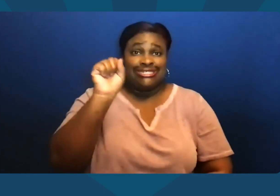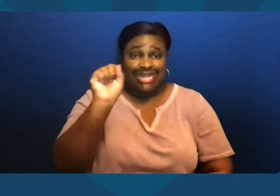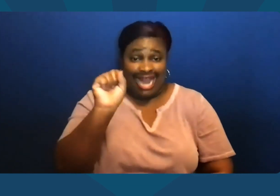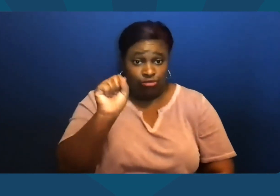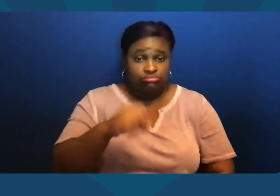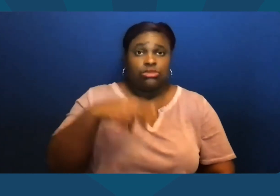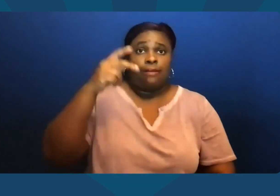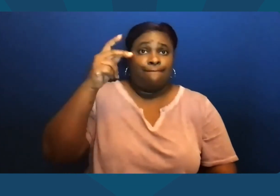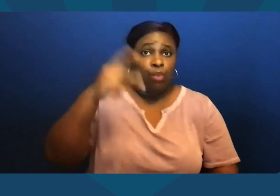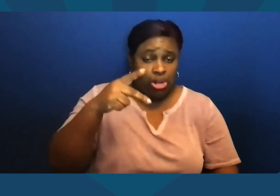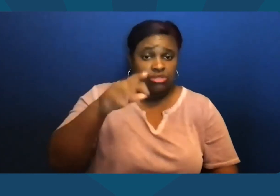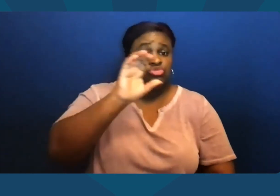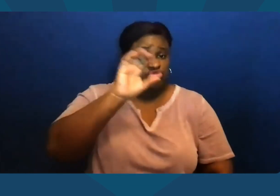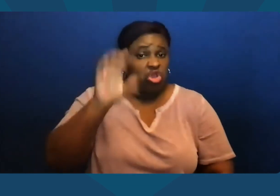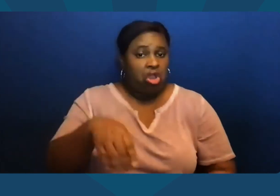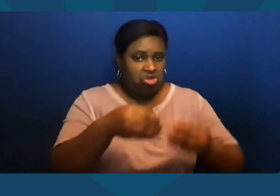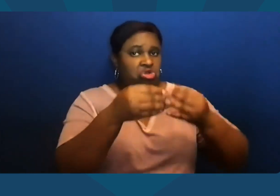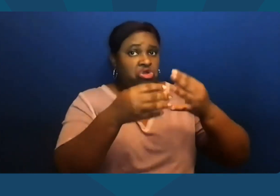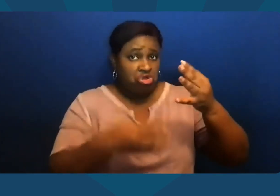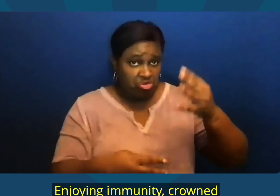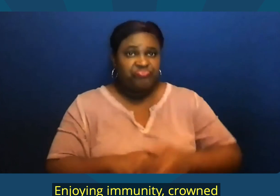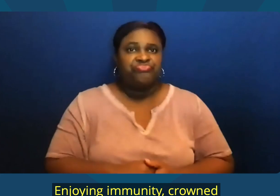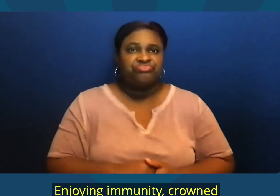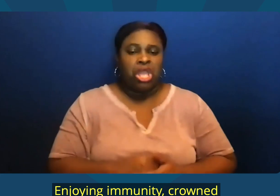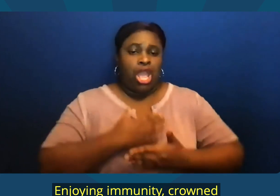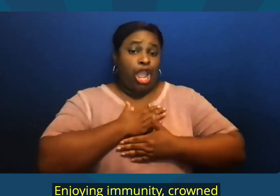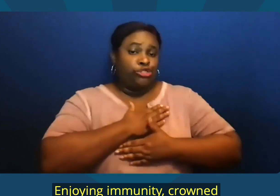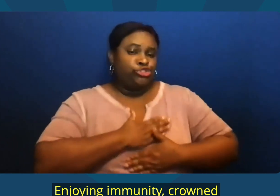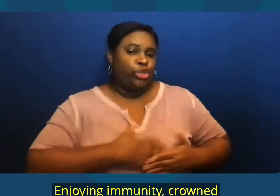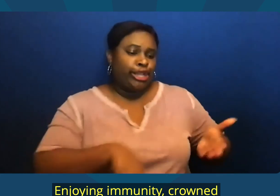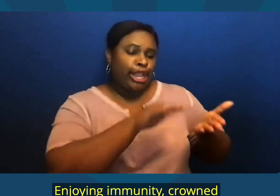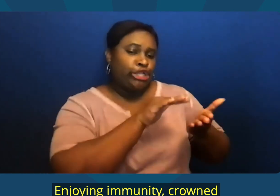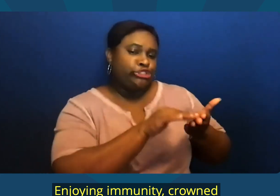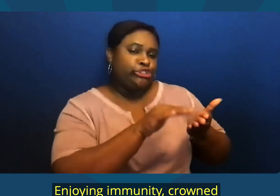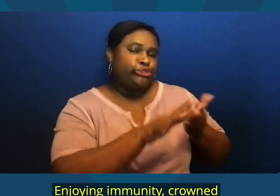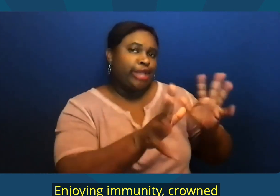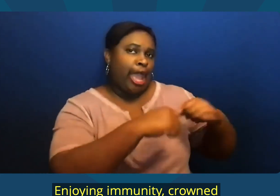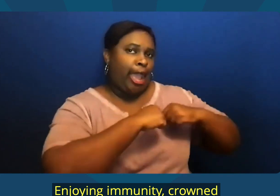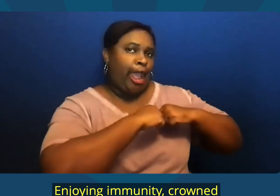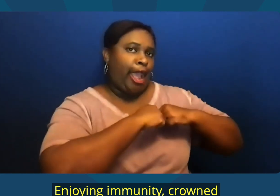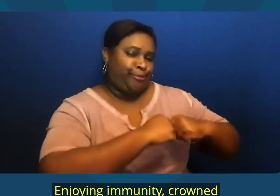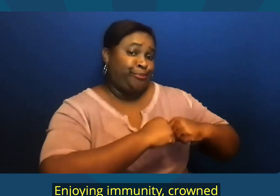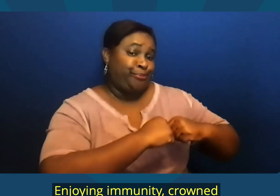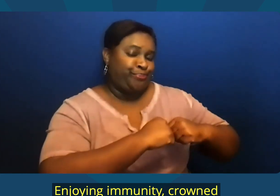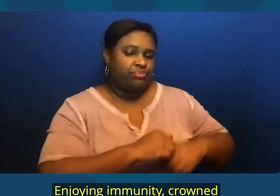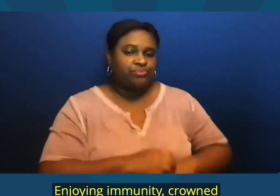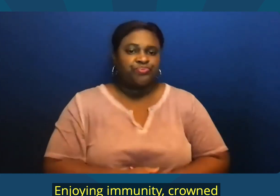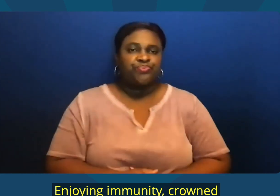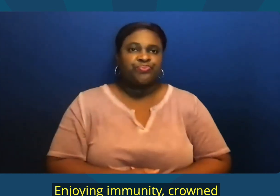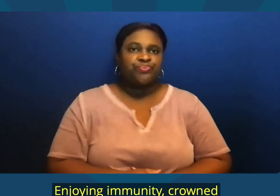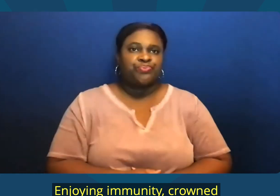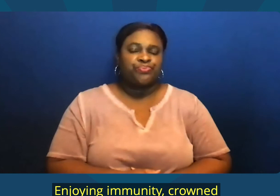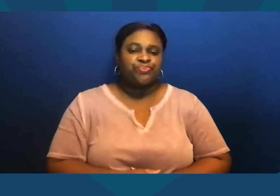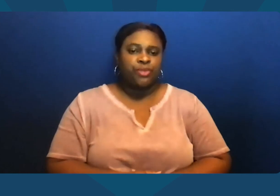Portland, Chicago, etc. Enjoying immunity, crowned with the spectacle of